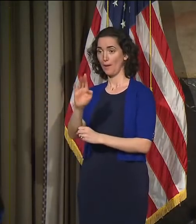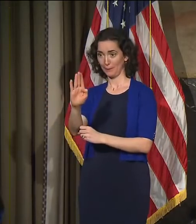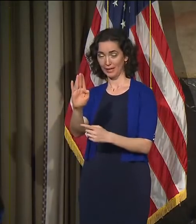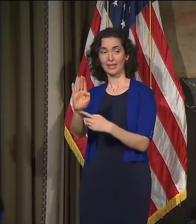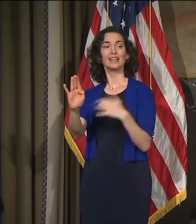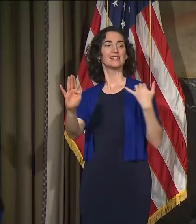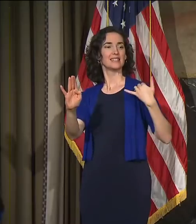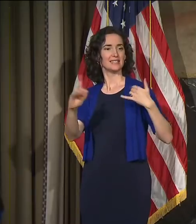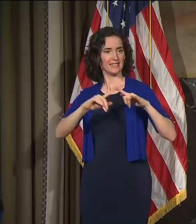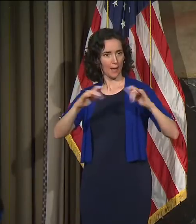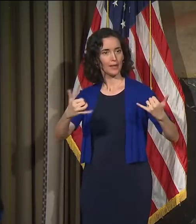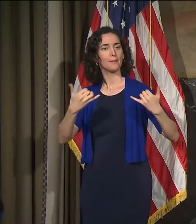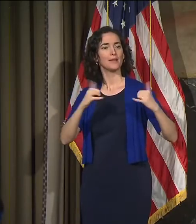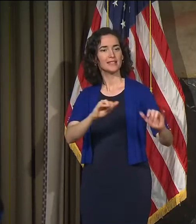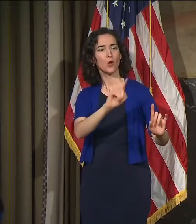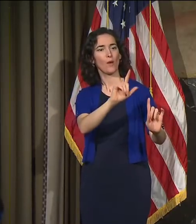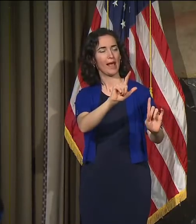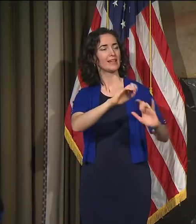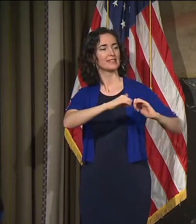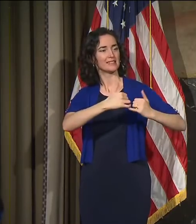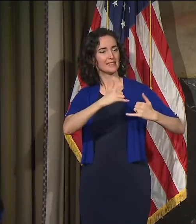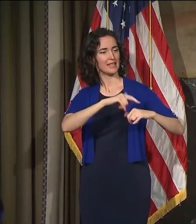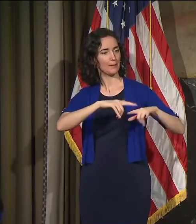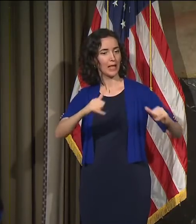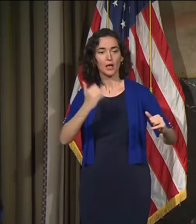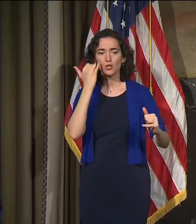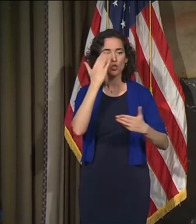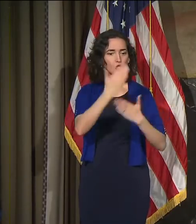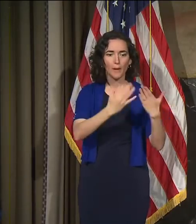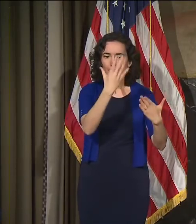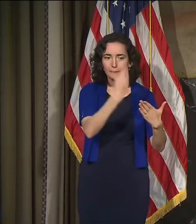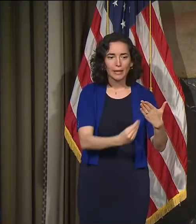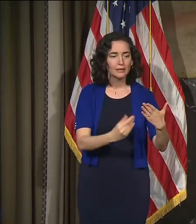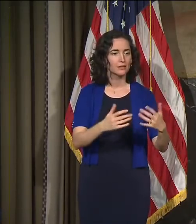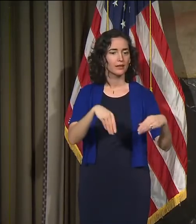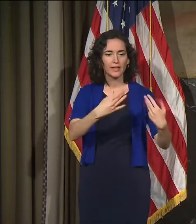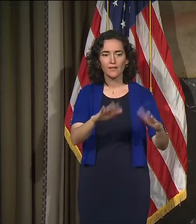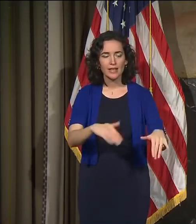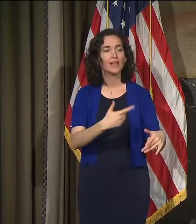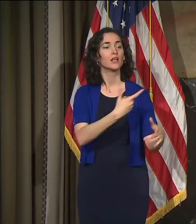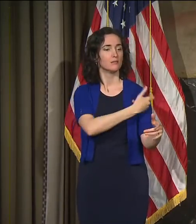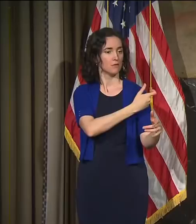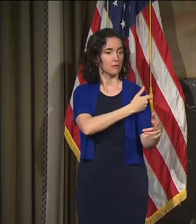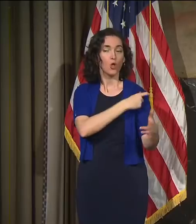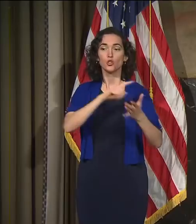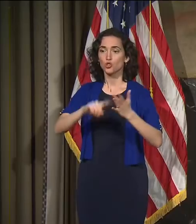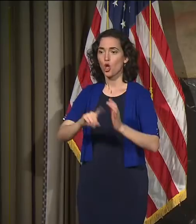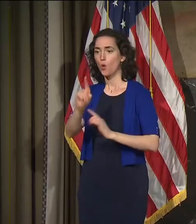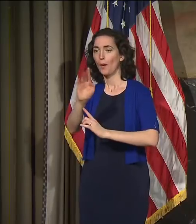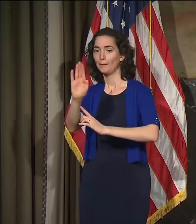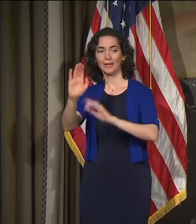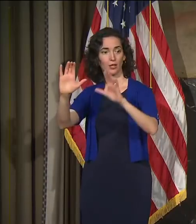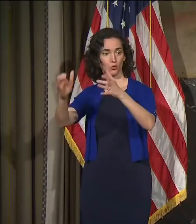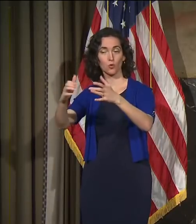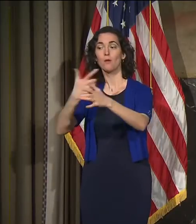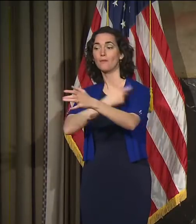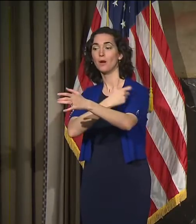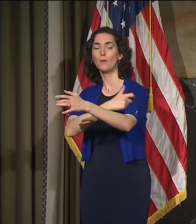hospital workers and so forth that were in 1A that for whatever reason didn't get vaccinated early